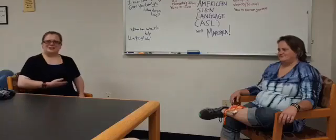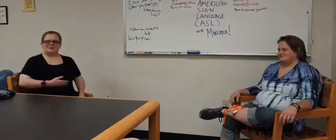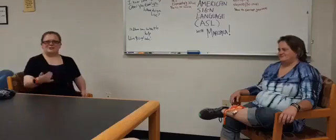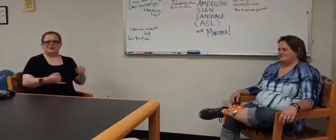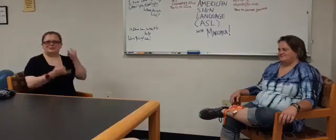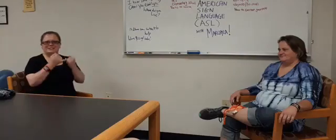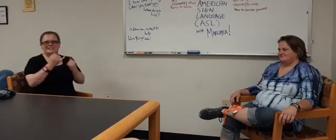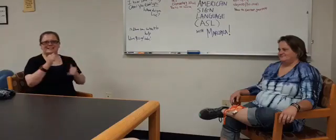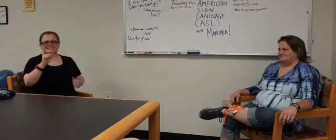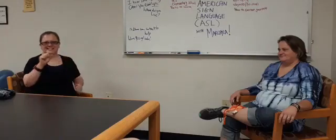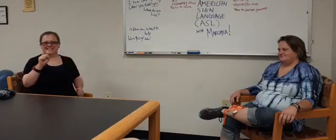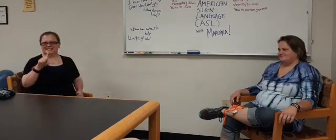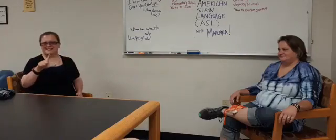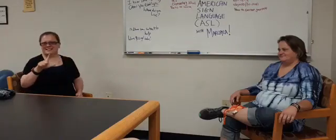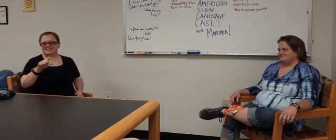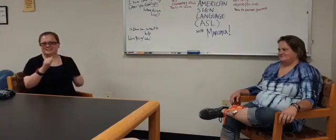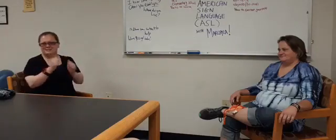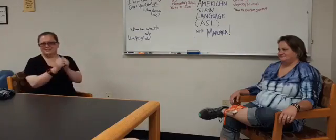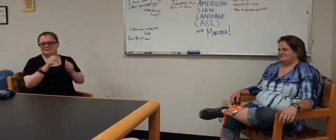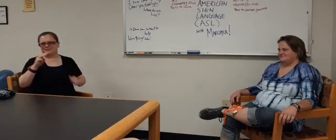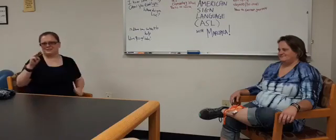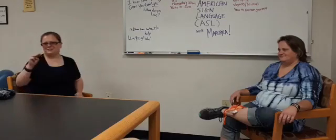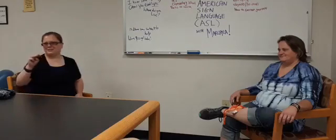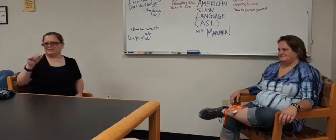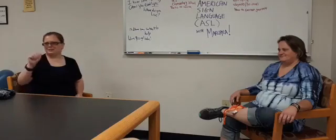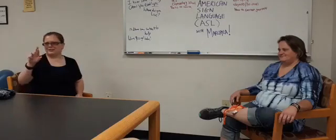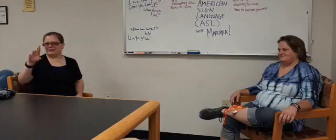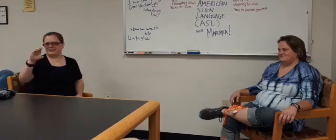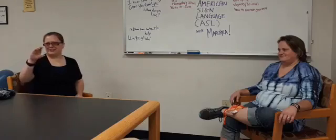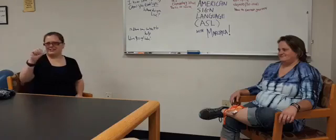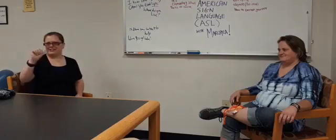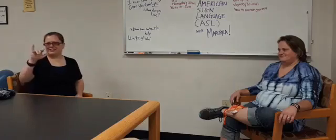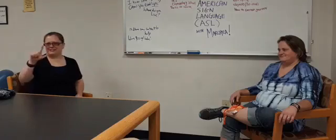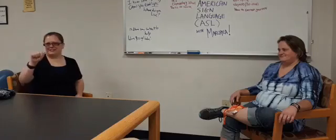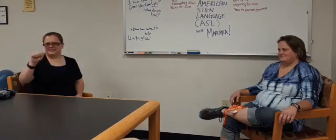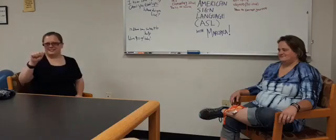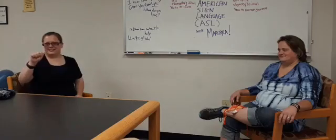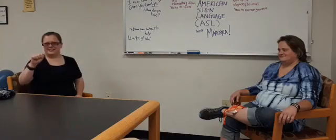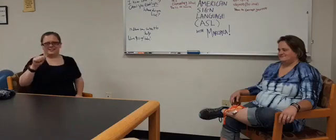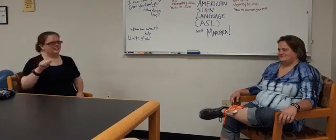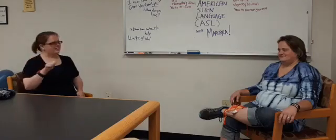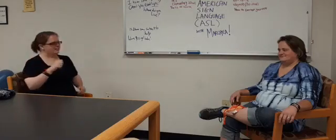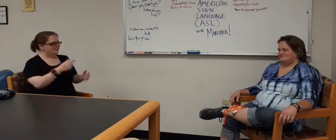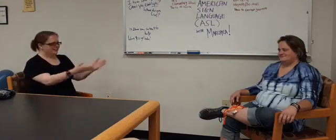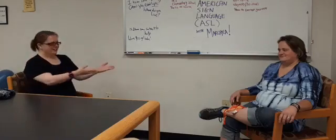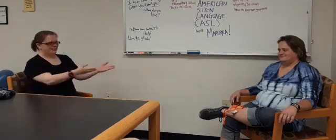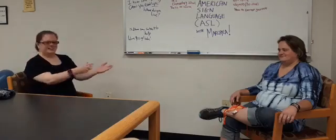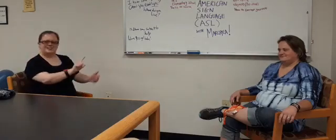So welcome to the last ASL with me, Marcayla, and Lark.